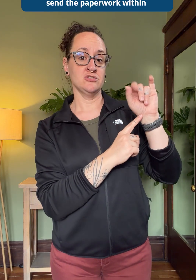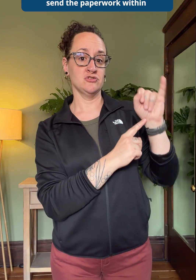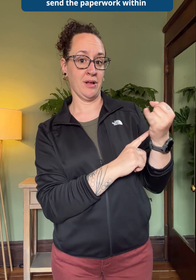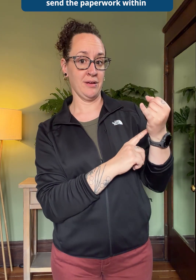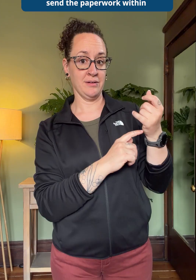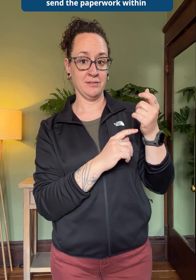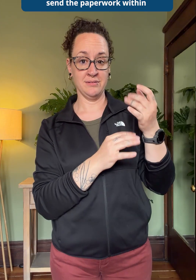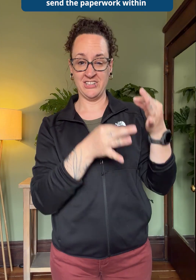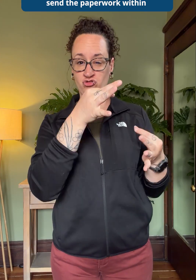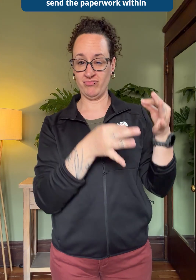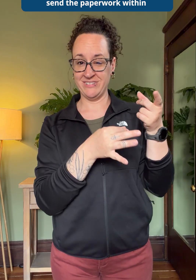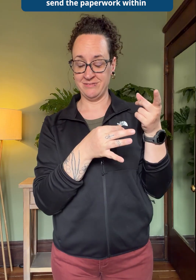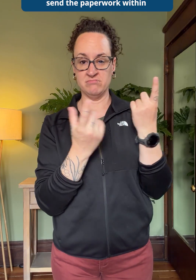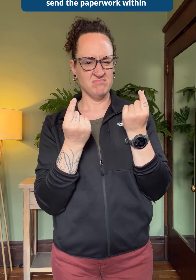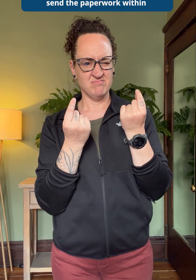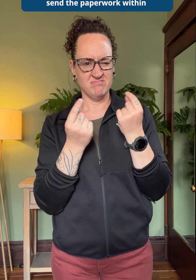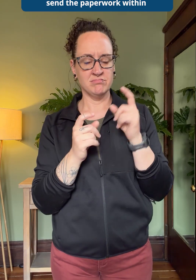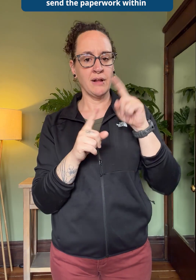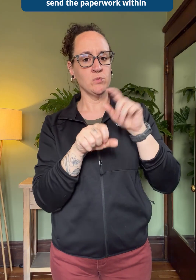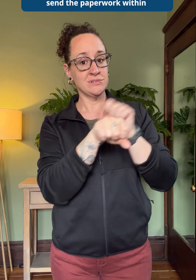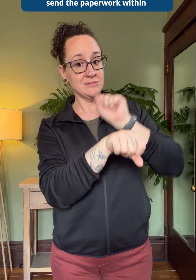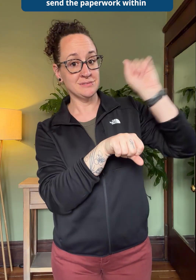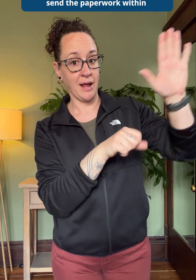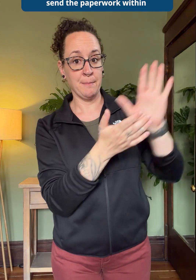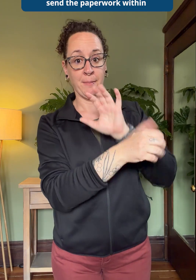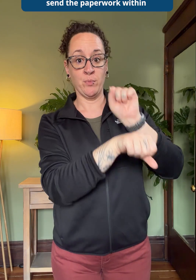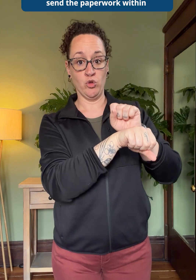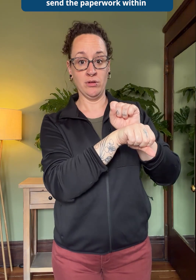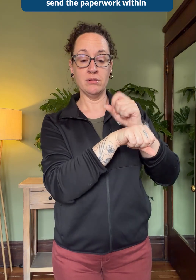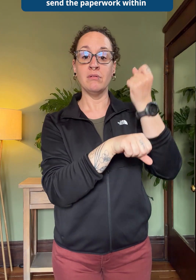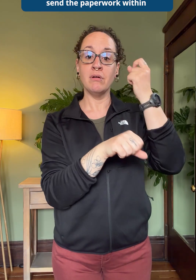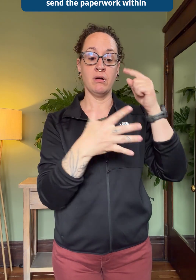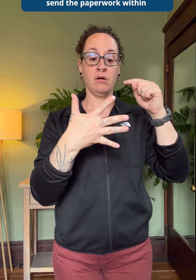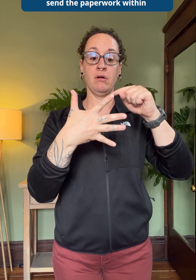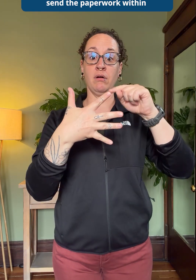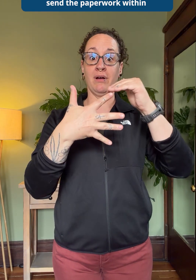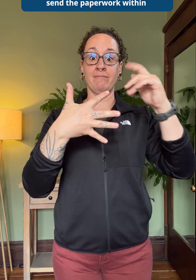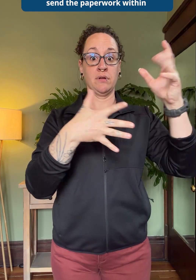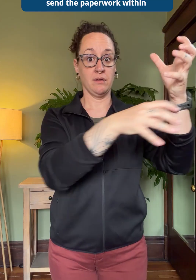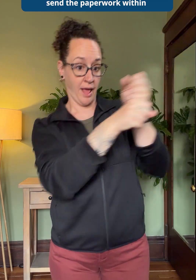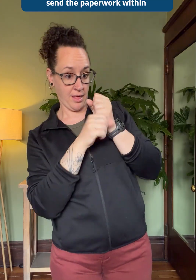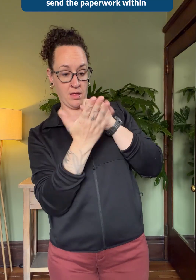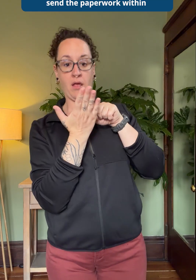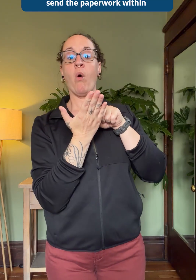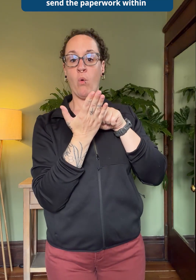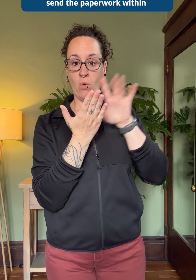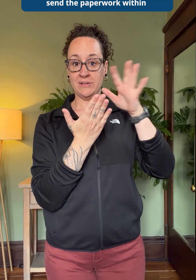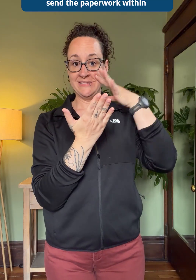To request an ALJ hearing, you need to send the paperwork within 60 days of receiving the